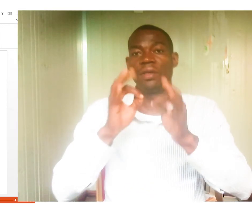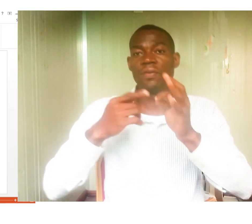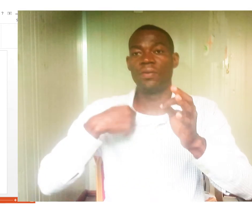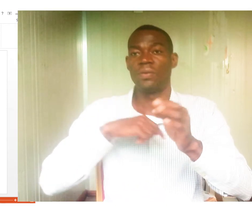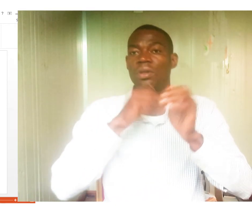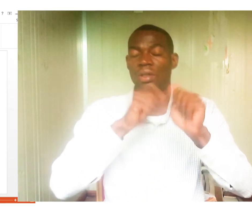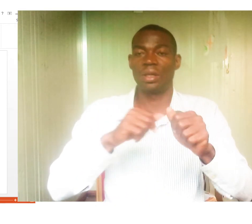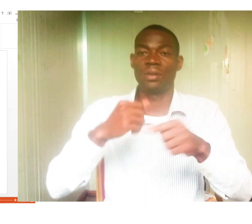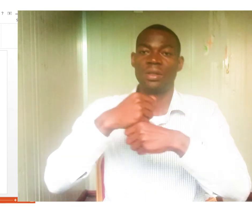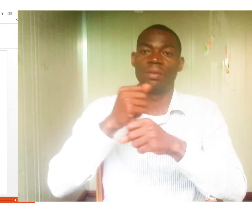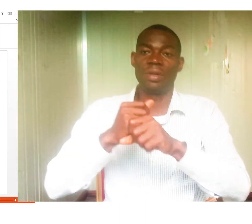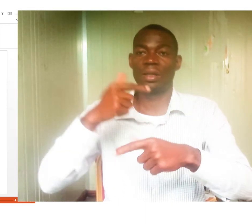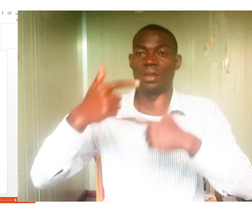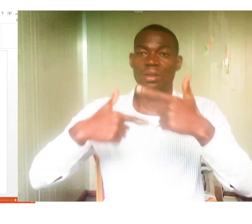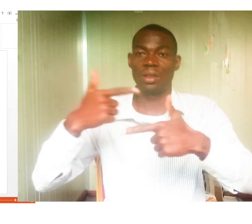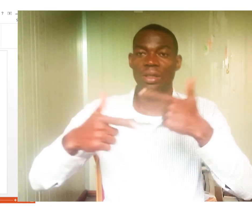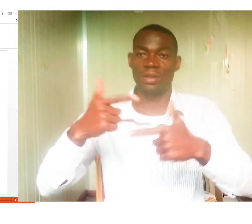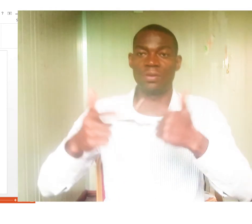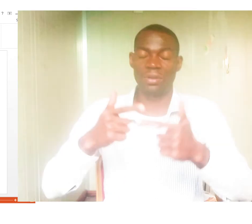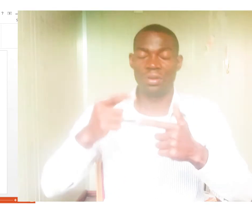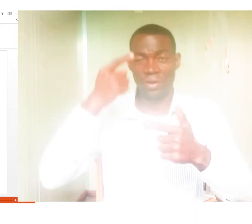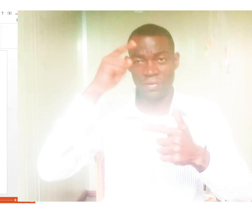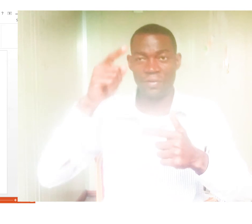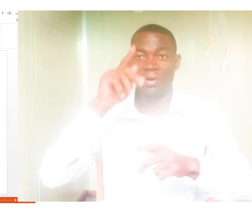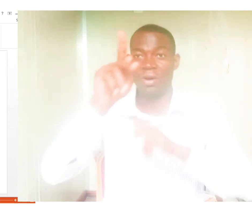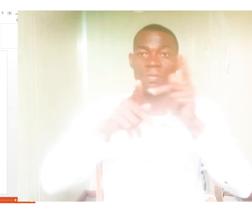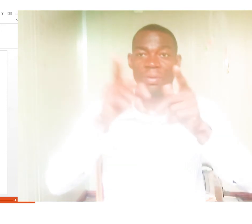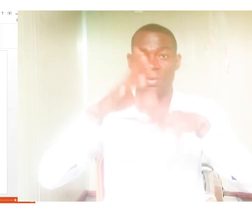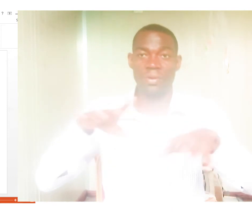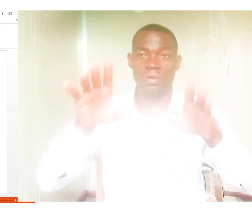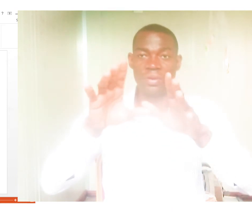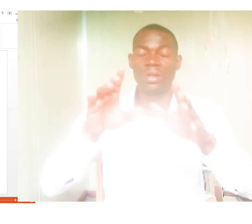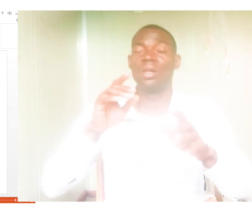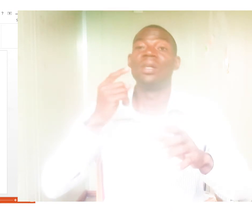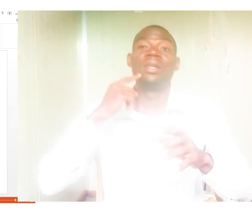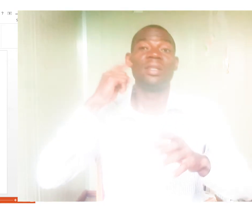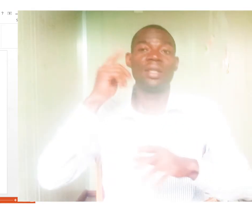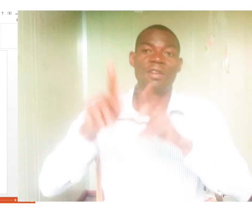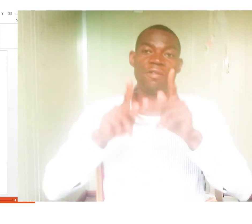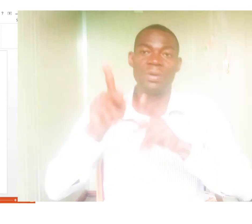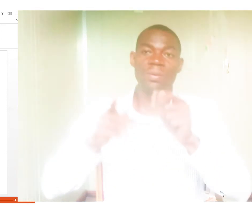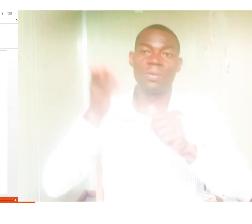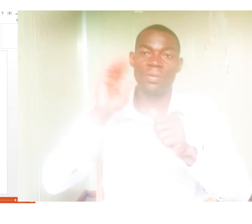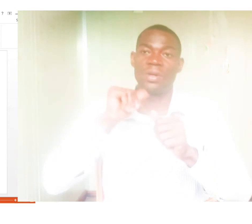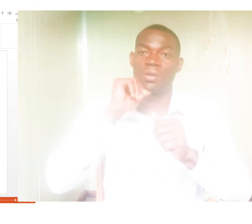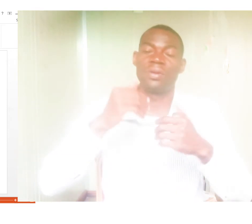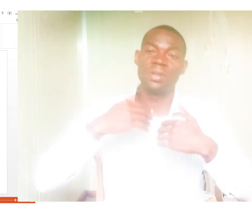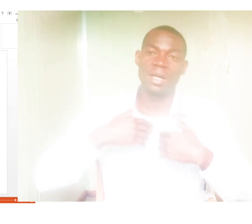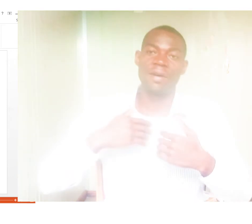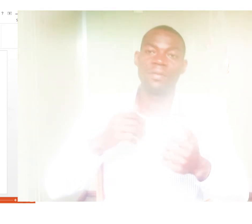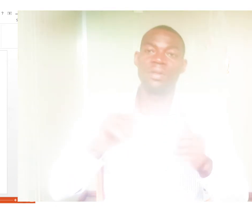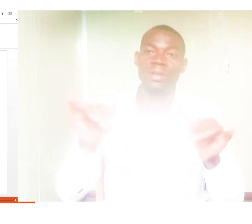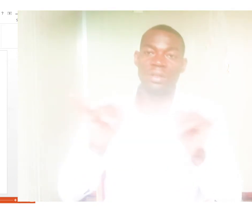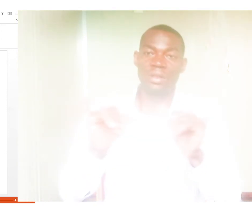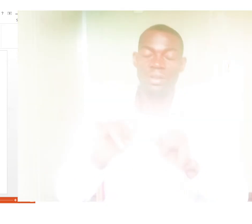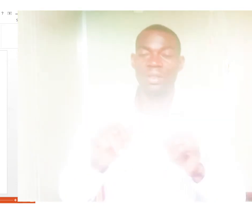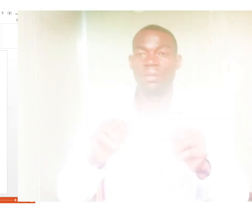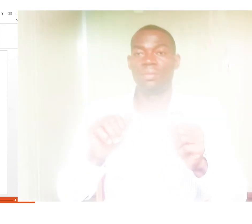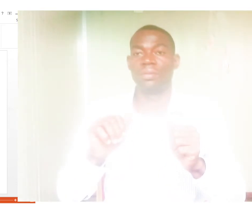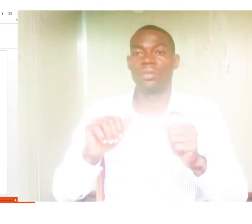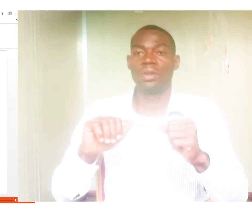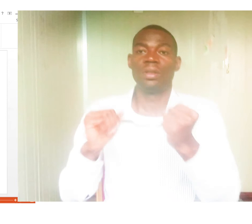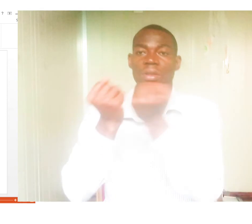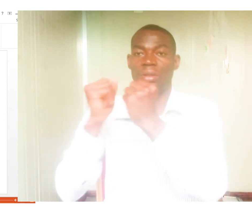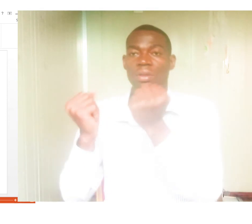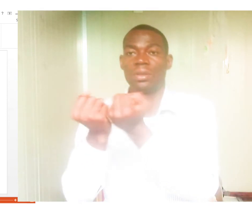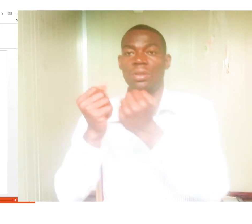available, deaf people will not be having the same challenges that they have at the moment. There is a need